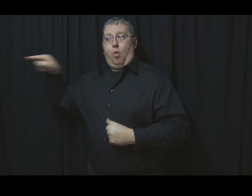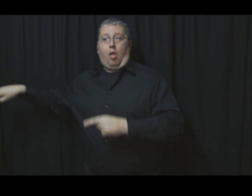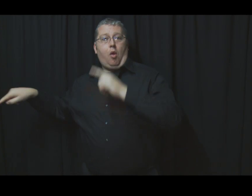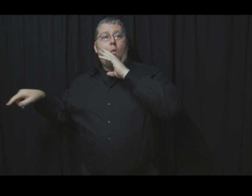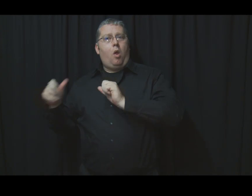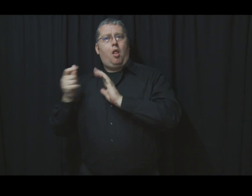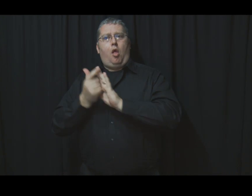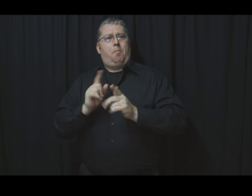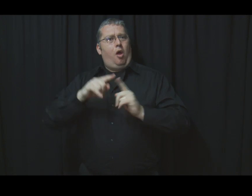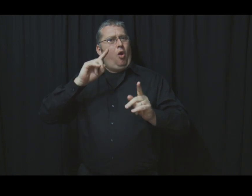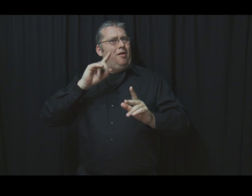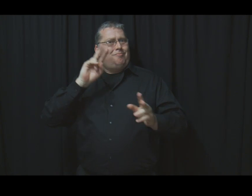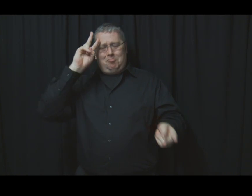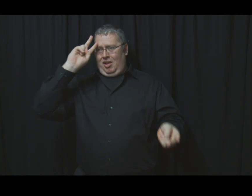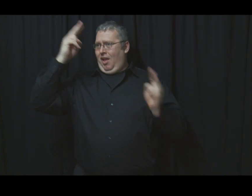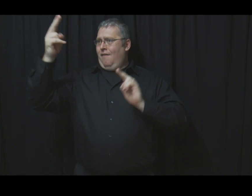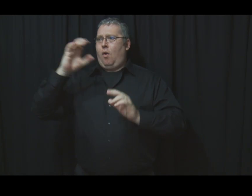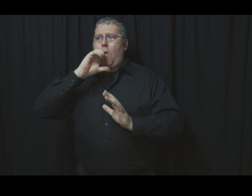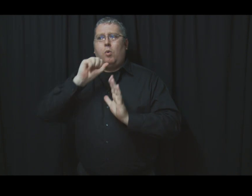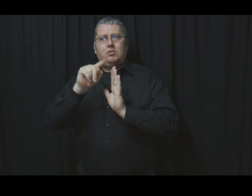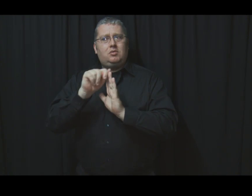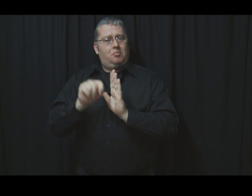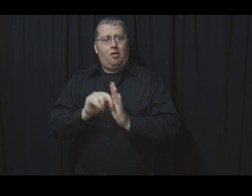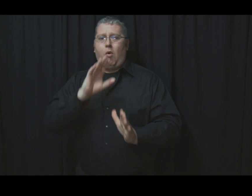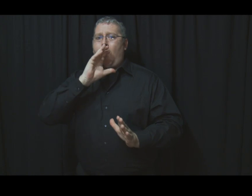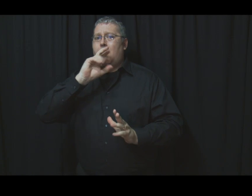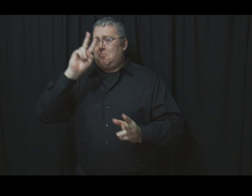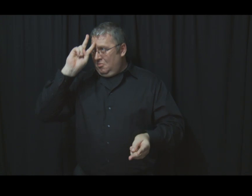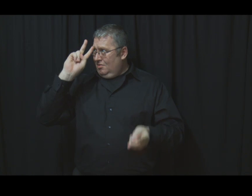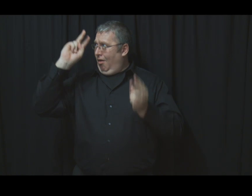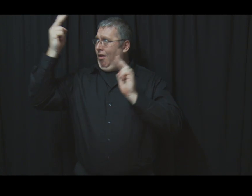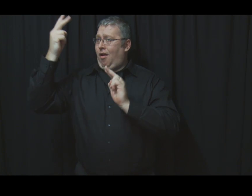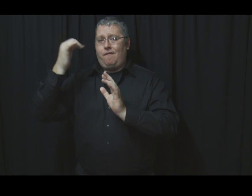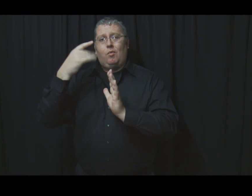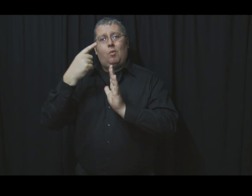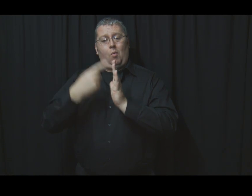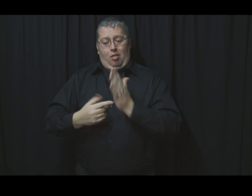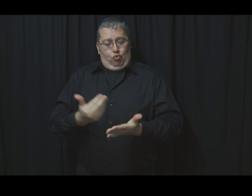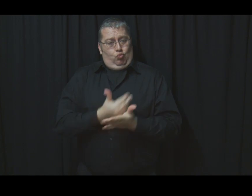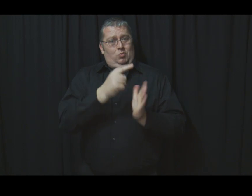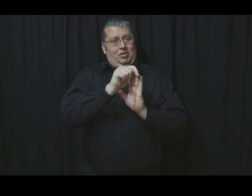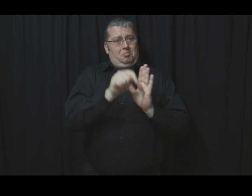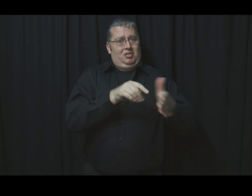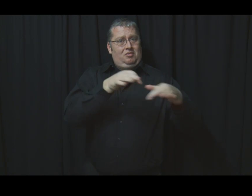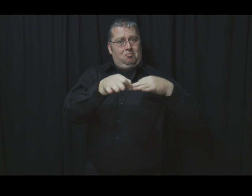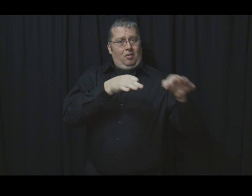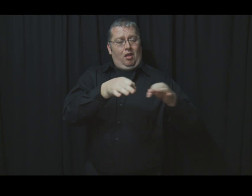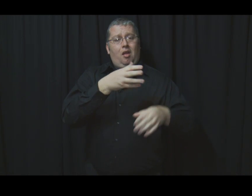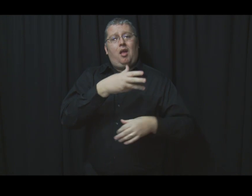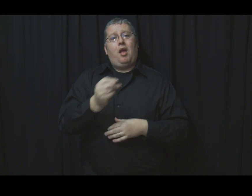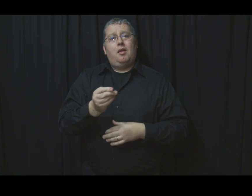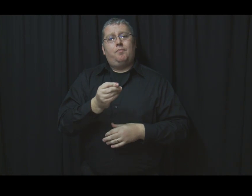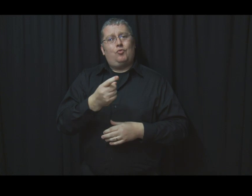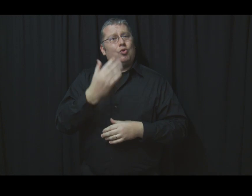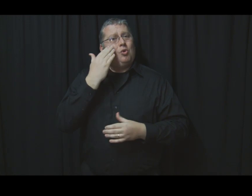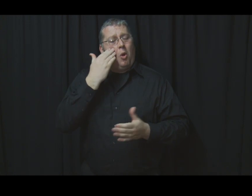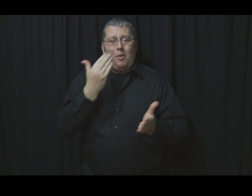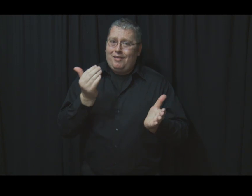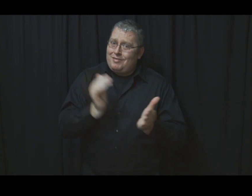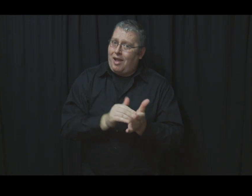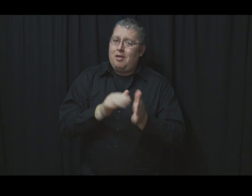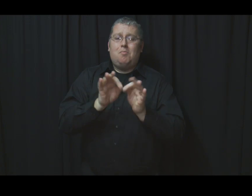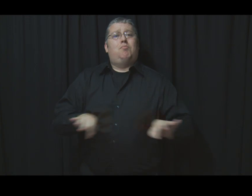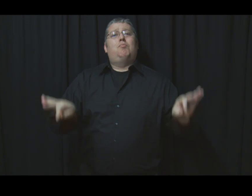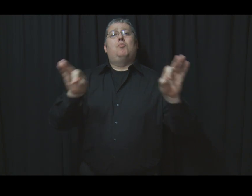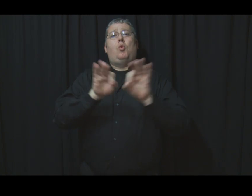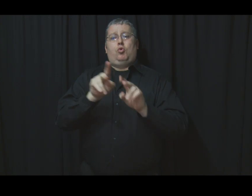misunderstanding of the Old Testament. It's a misunderstanding of the New Testament. And again, it's important to